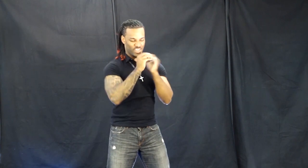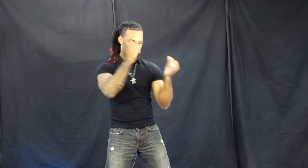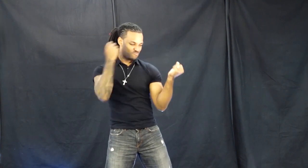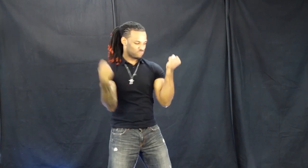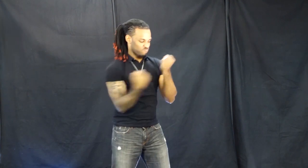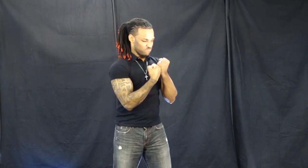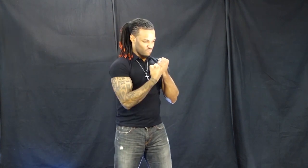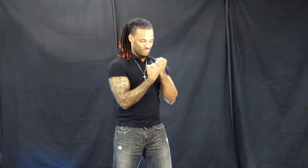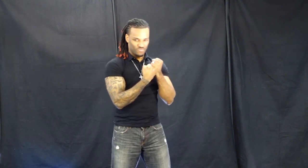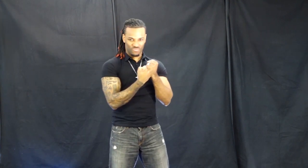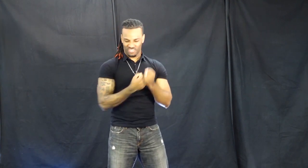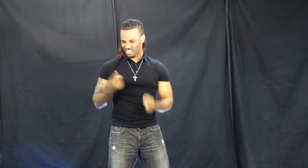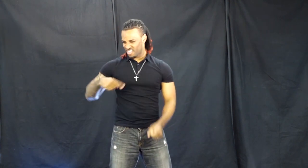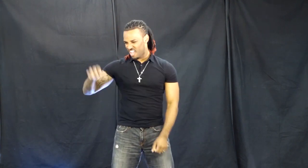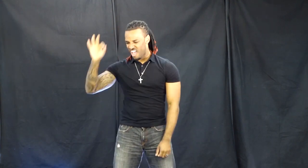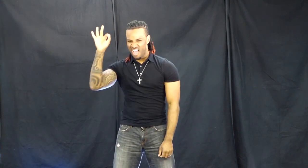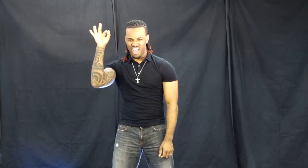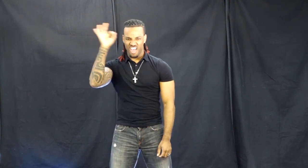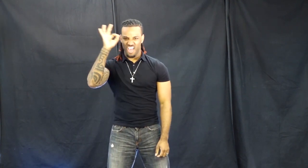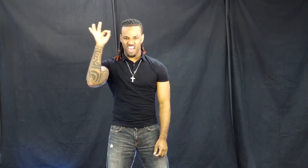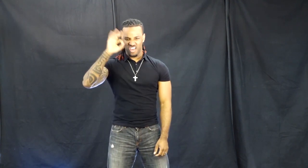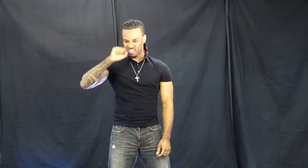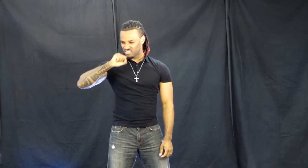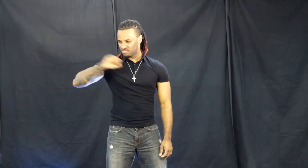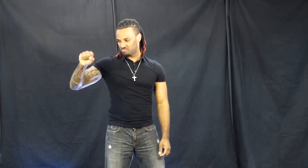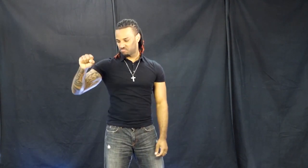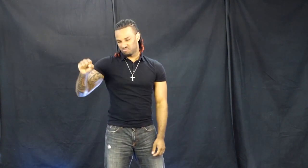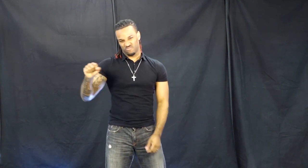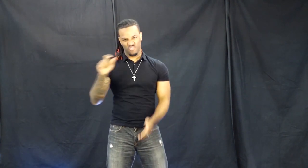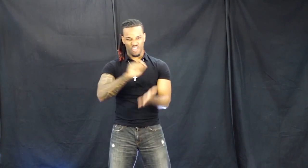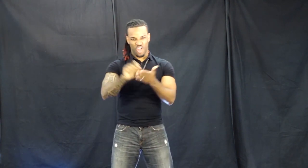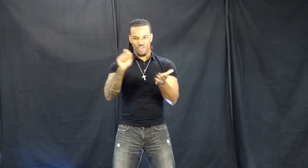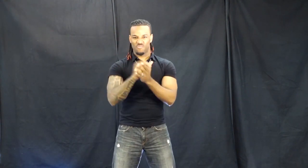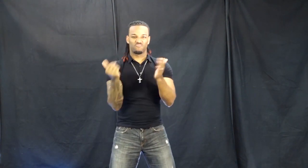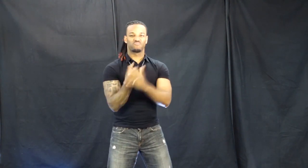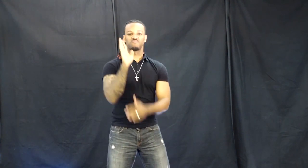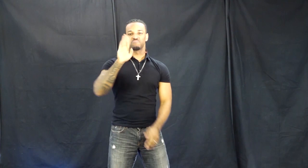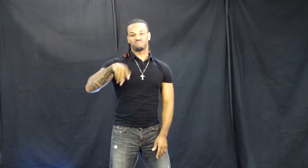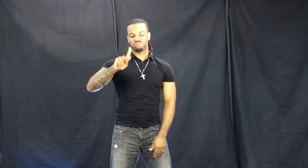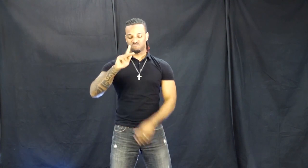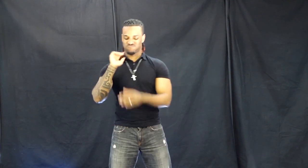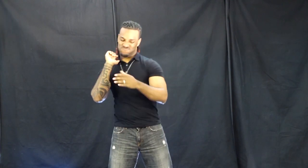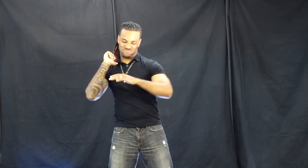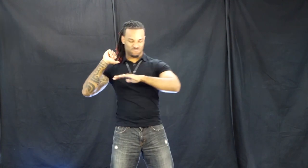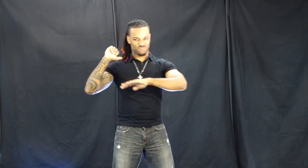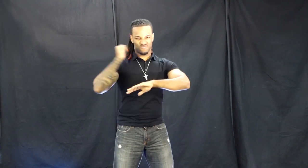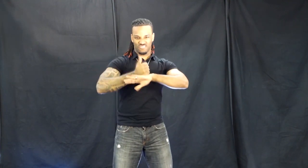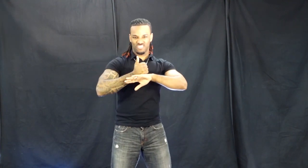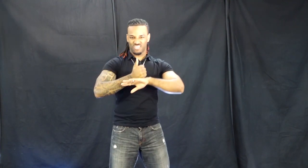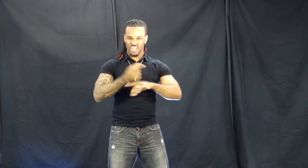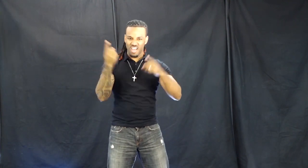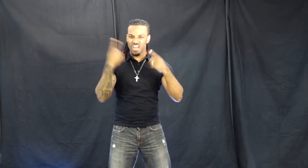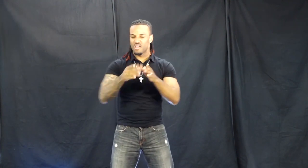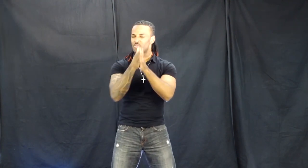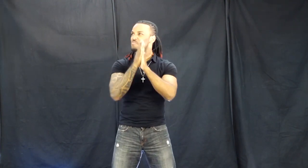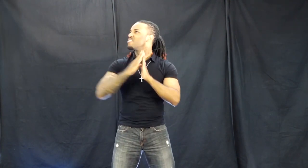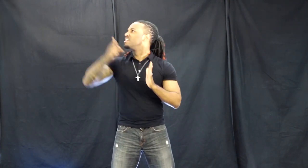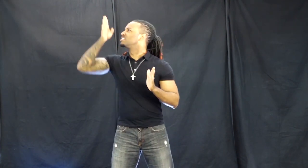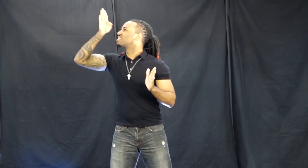defended it well. And in the face of ignorance and resistance, I wrote financial systems into existence. And when my prayers to